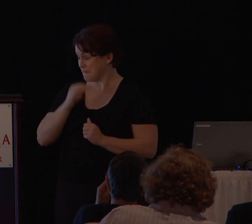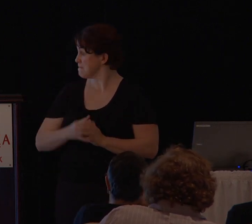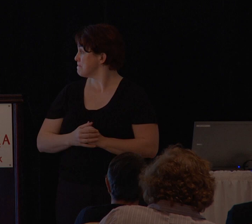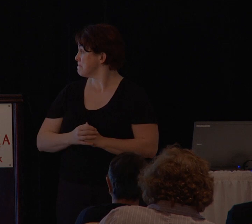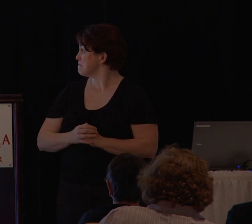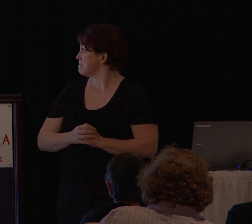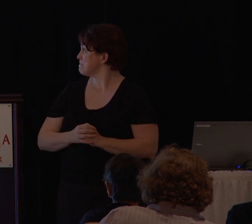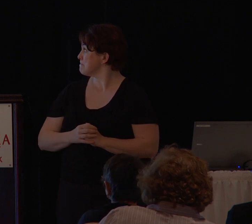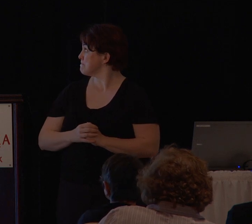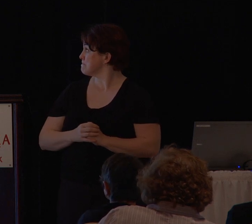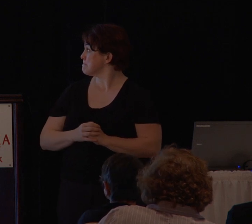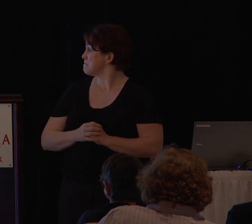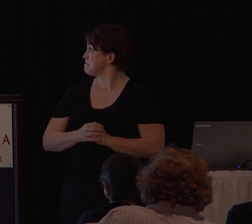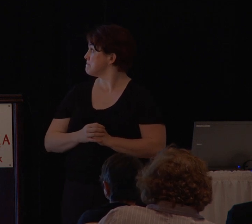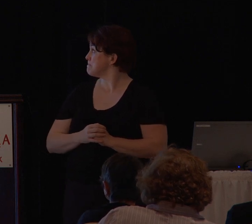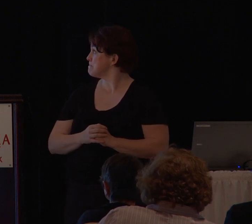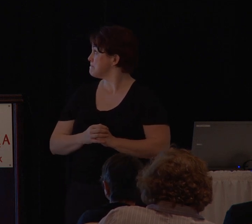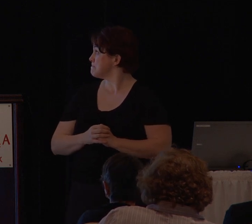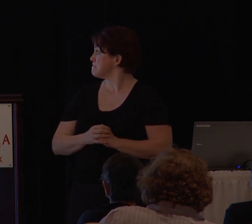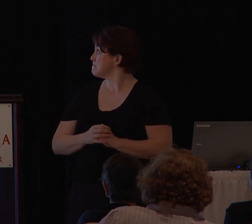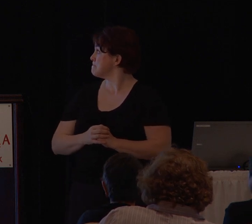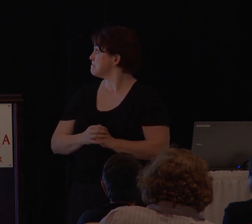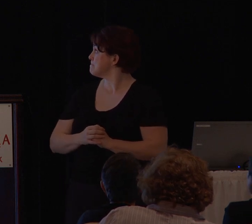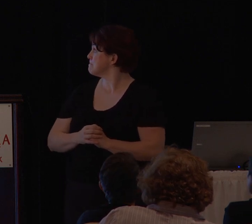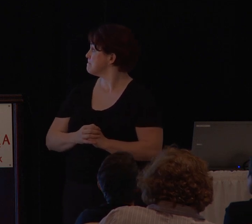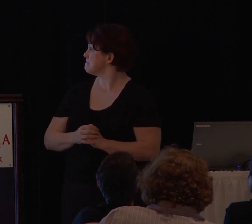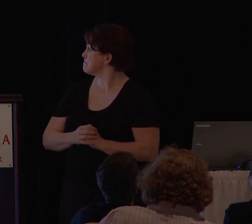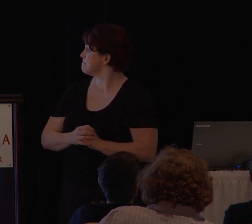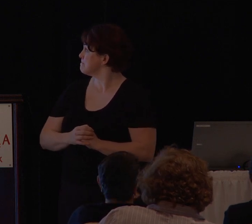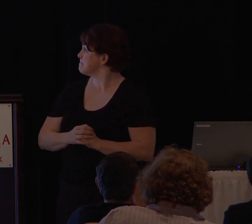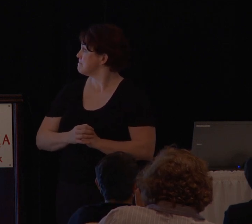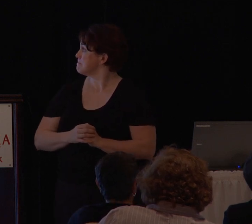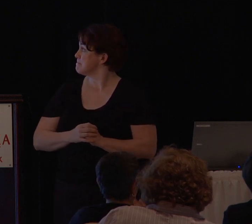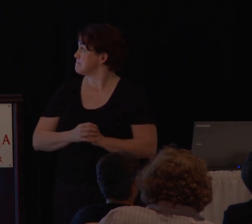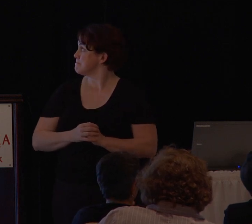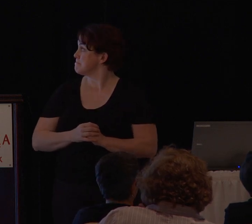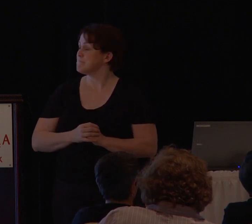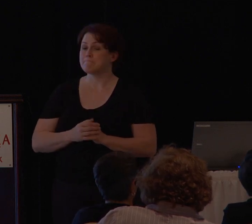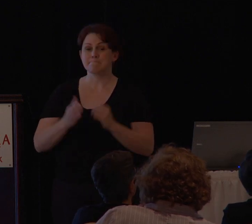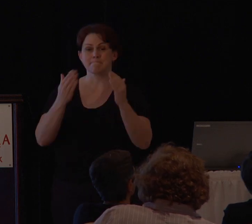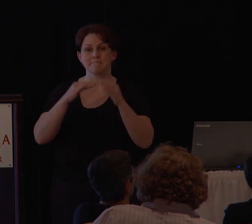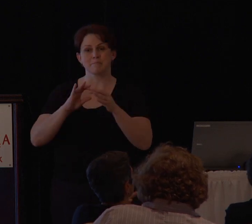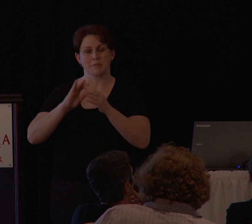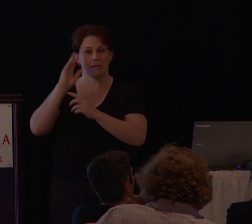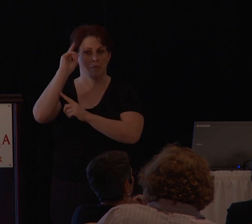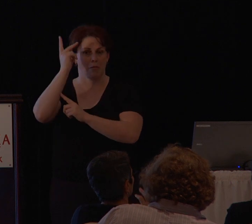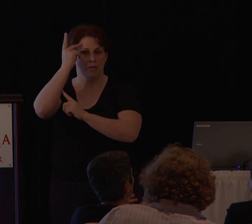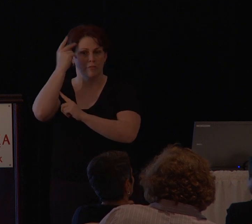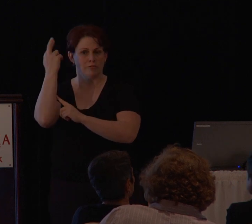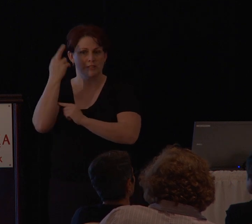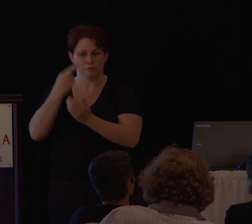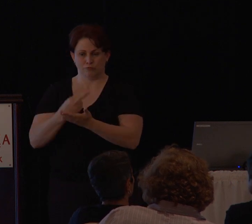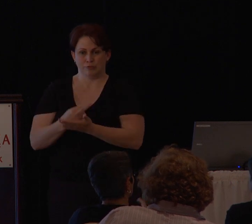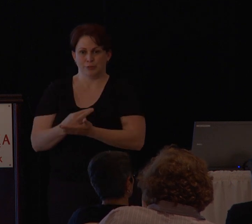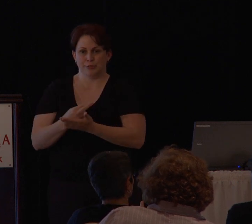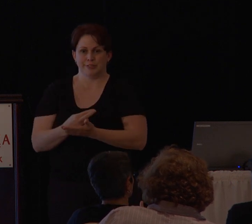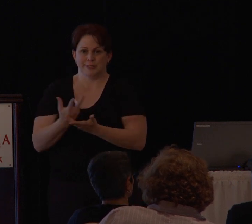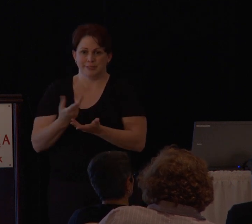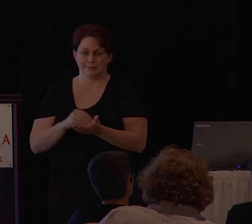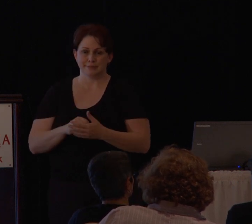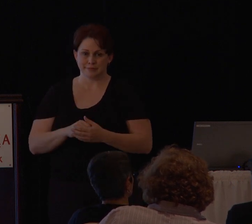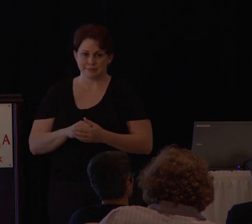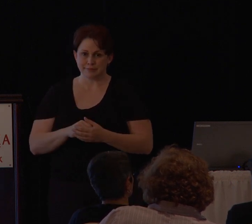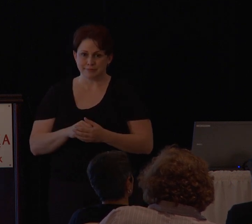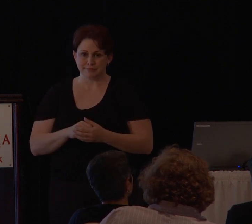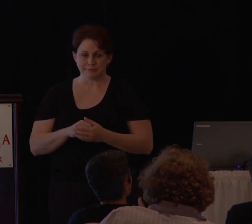The second main challenge was around like political barriers to do with resources. And again, the